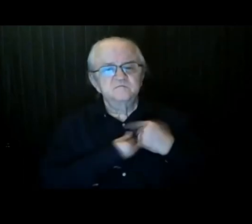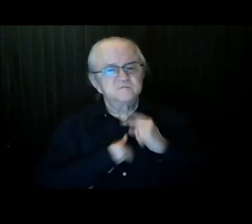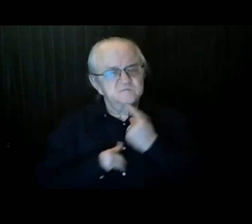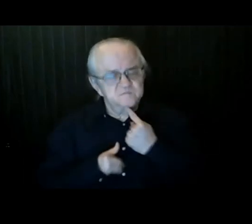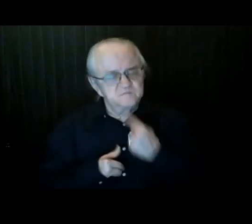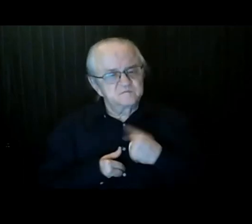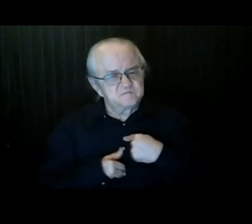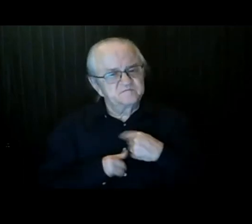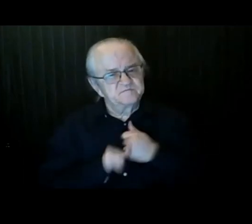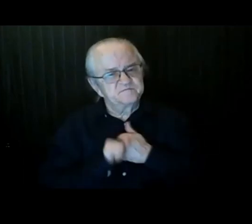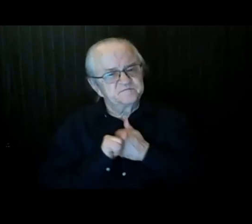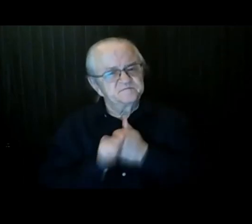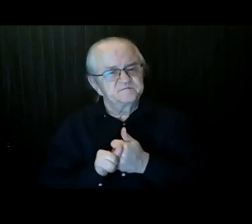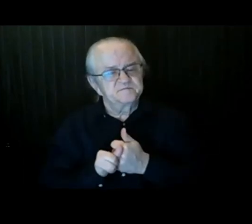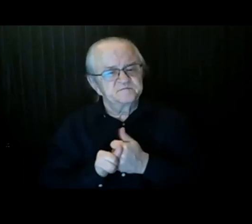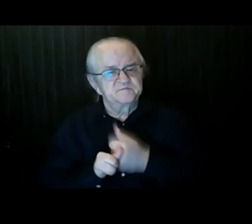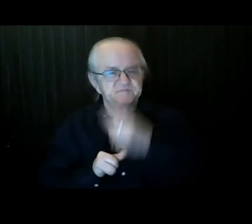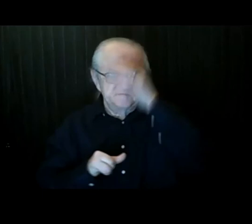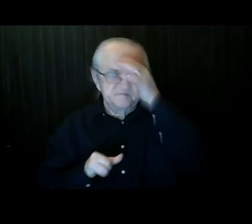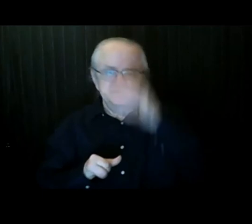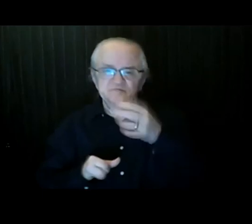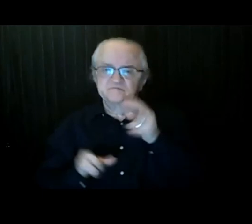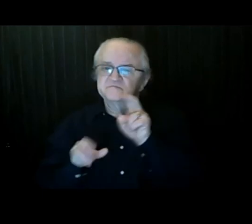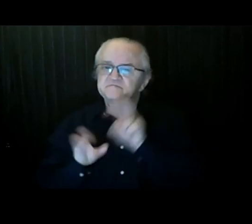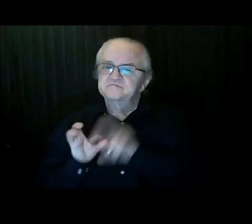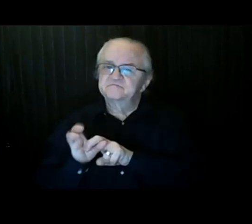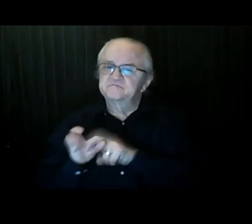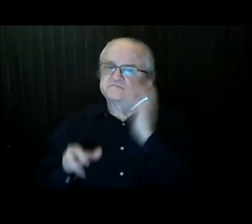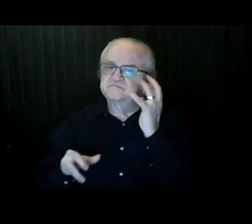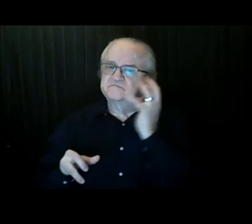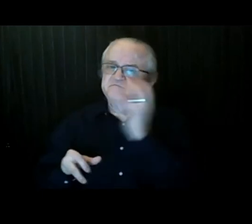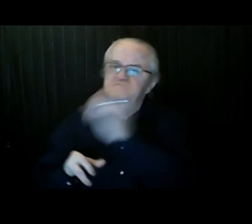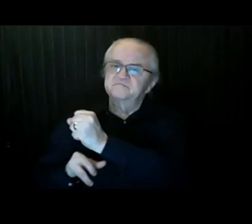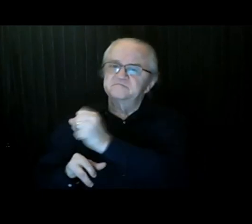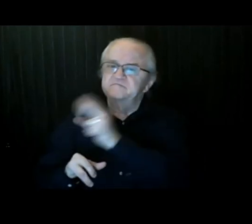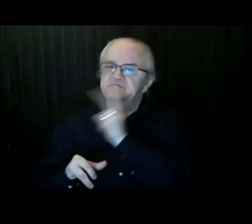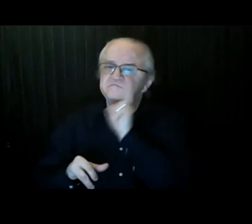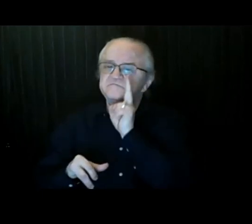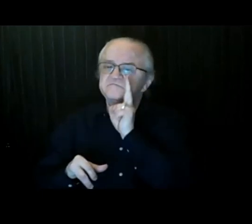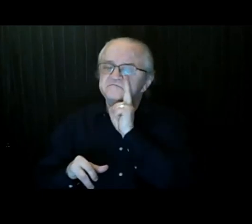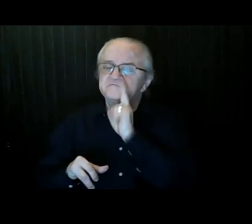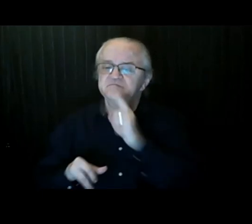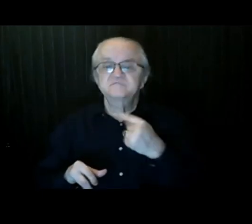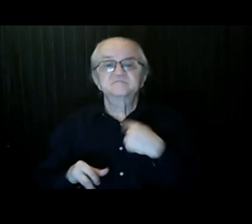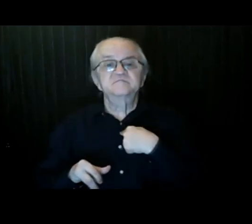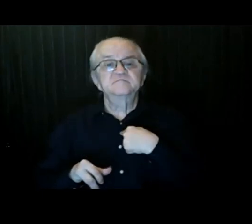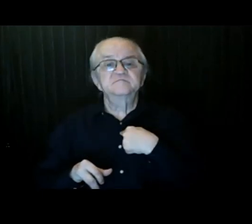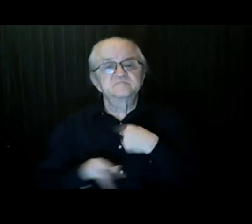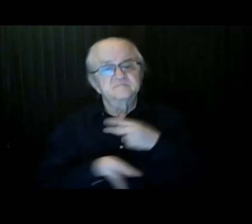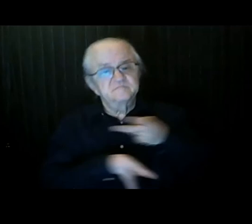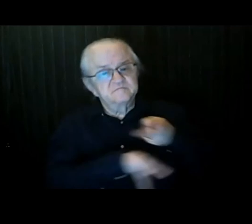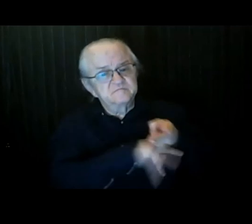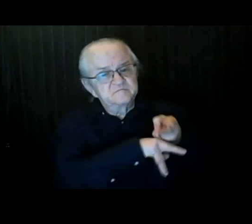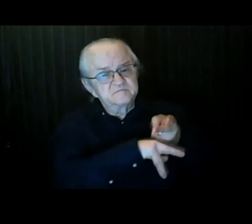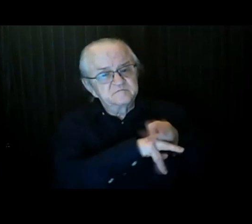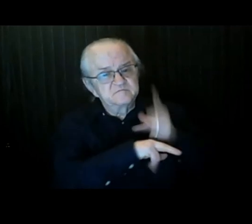do. When Dad got back in the car and headed back to Houston, Texas, I watched over my sisters